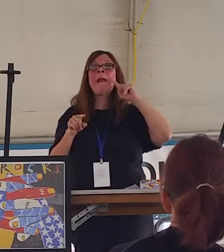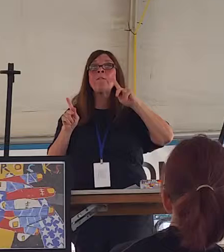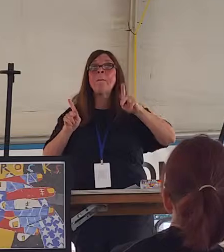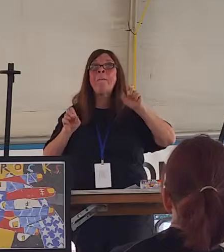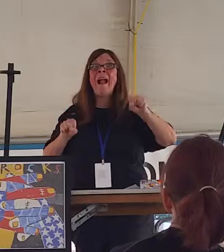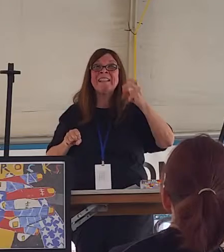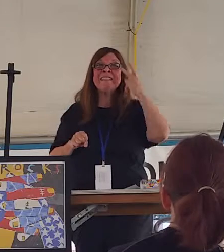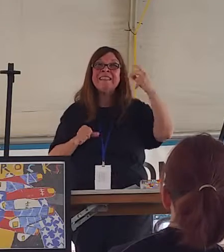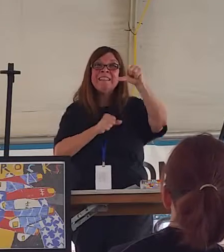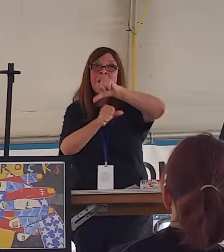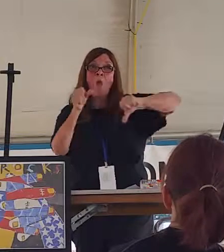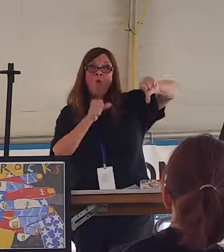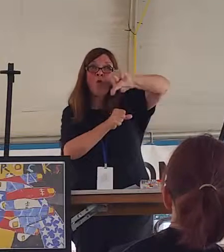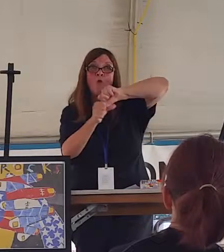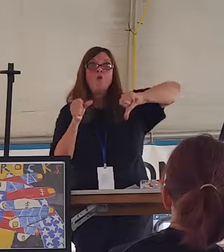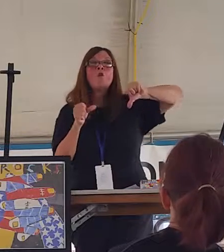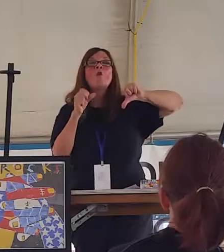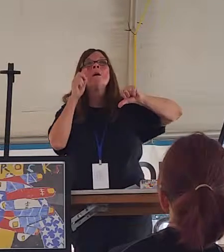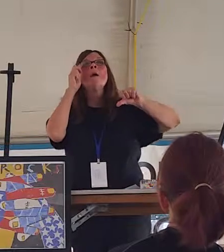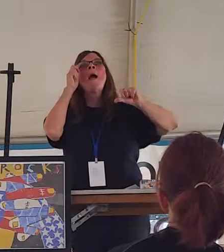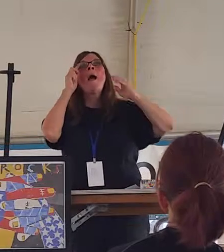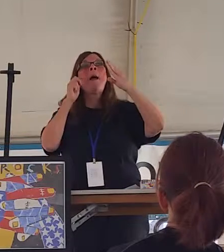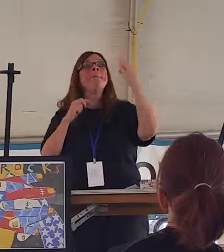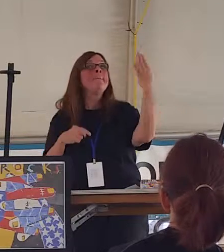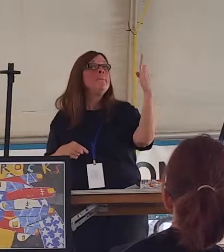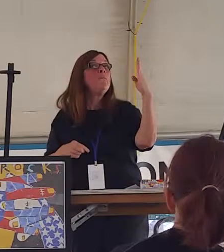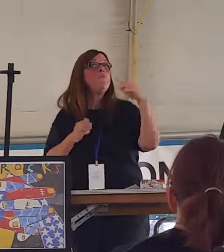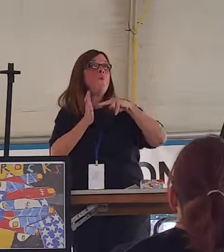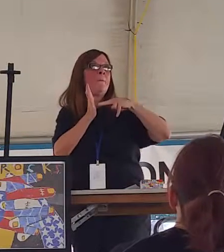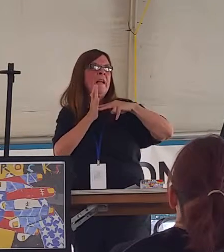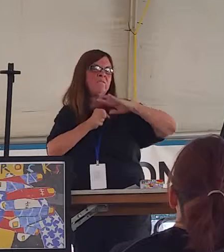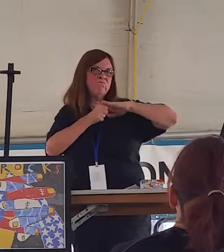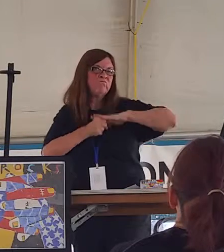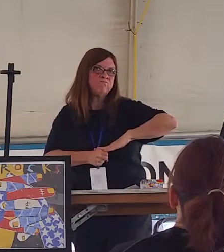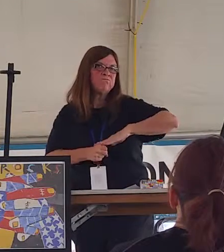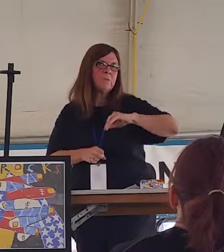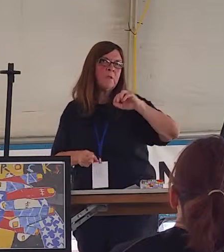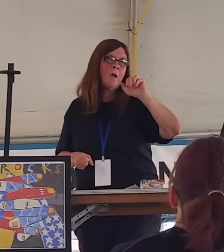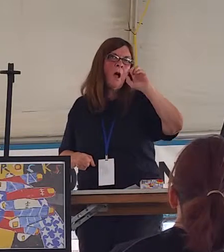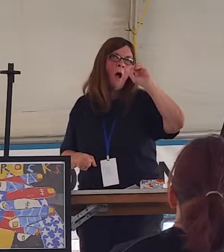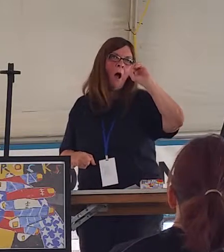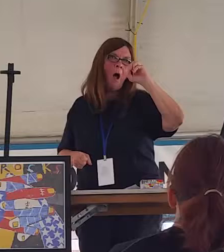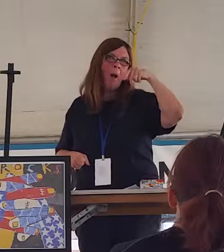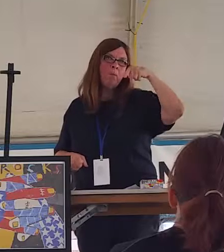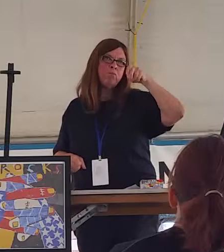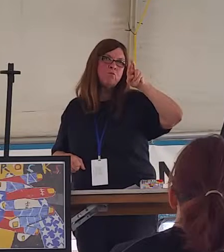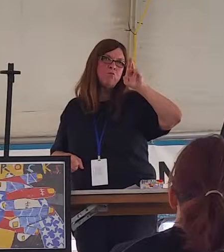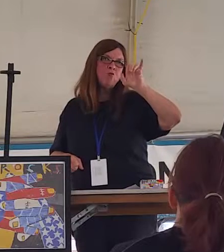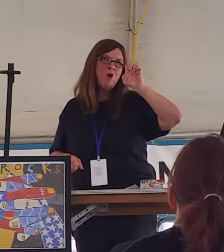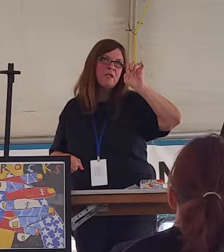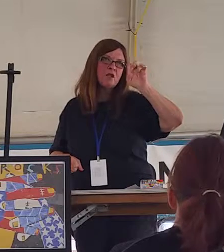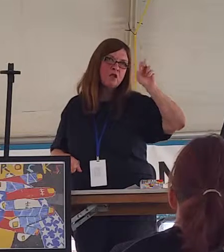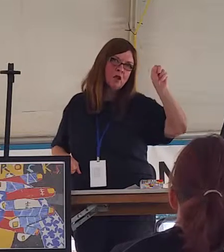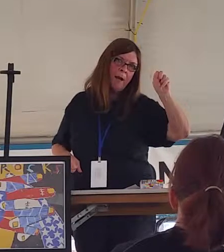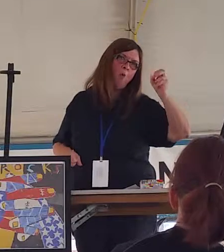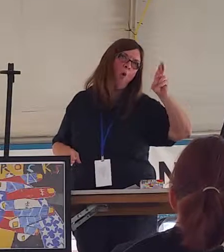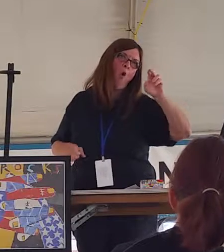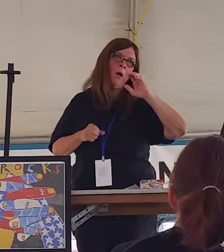hope and lights, seeing the light and deaf people. And then oppression is